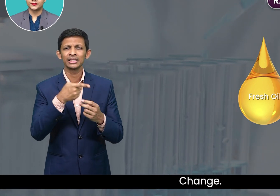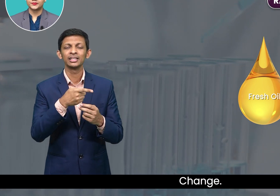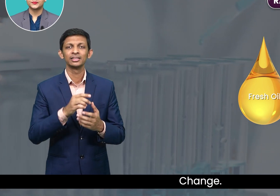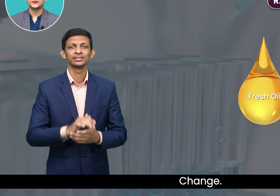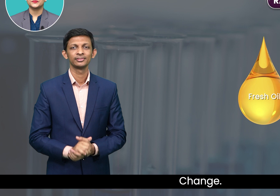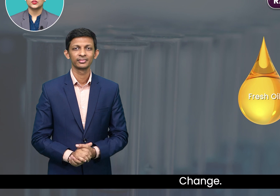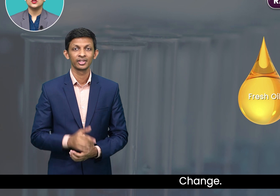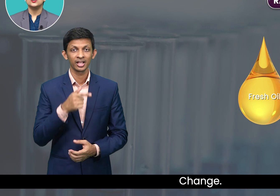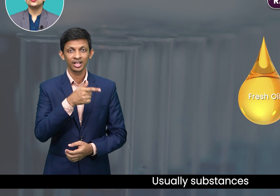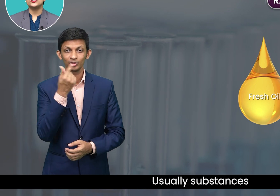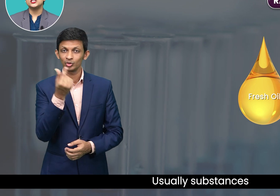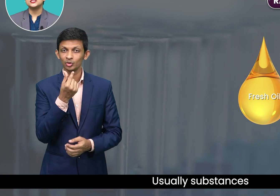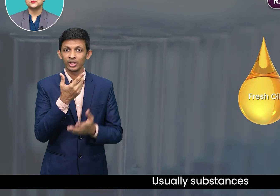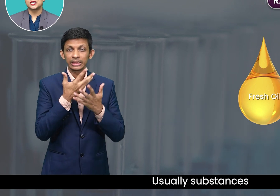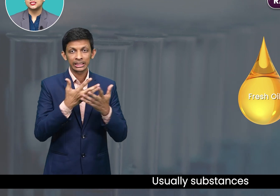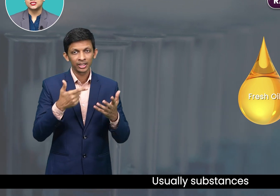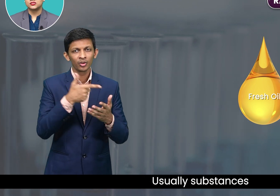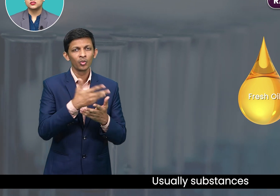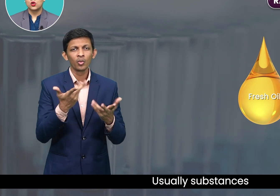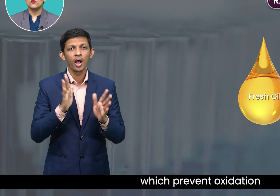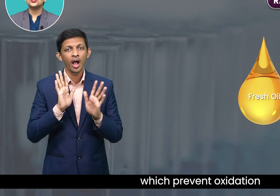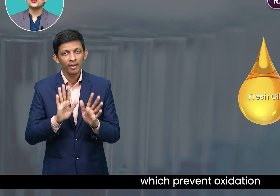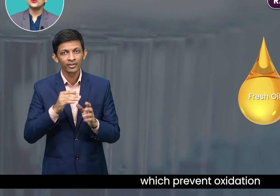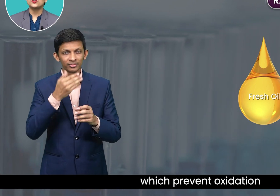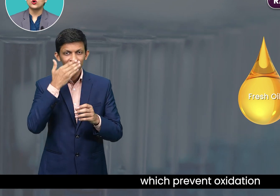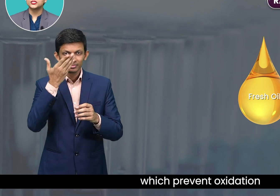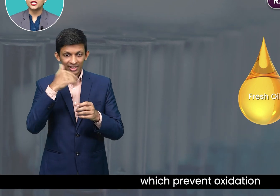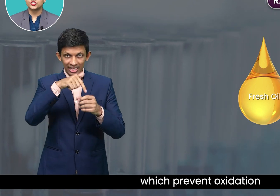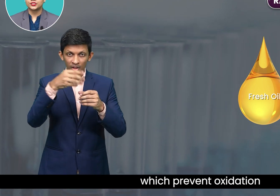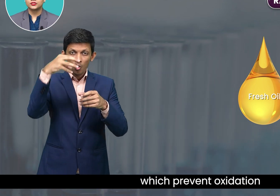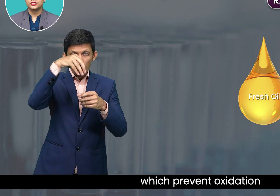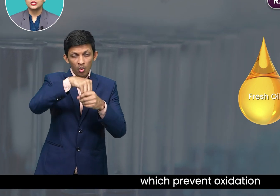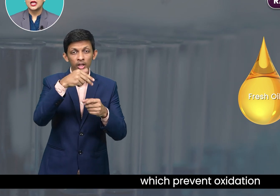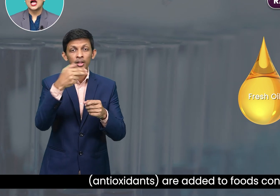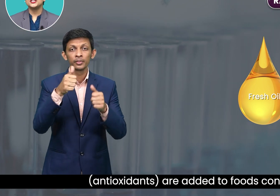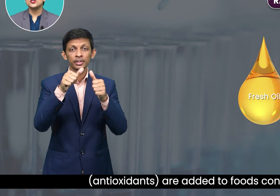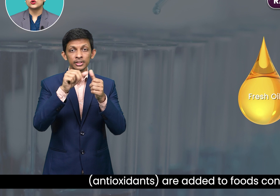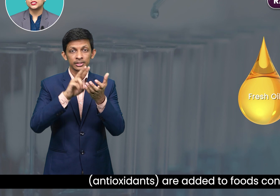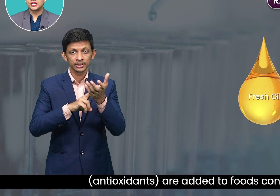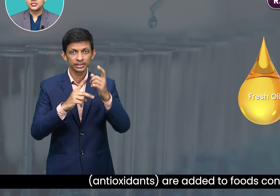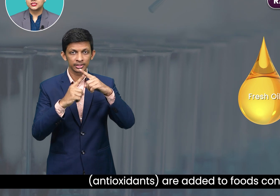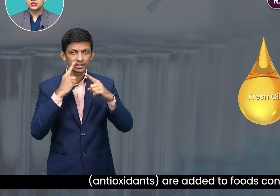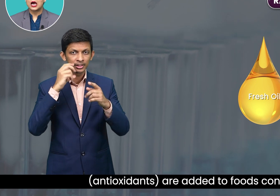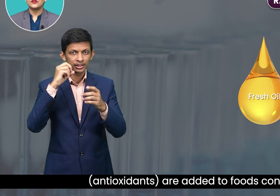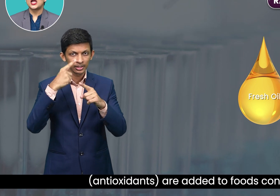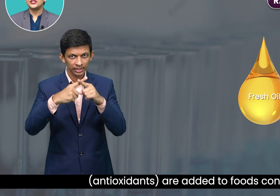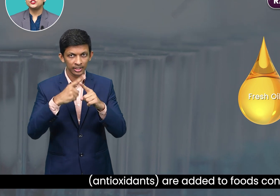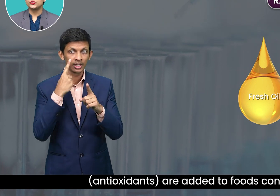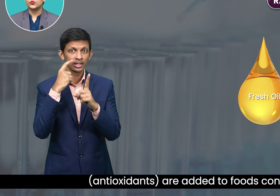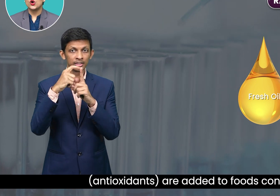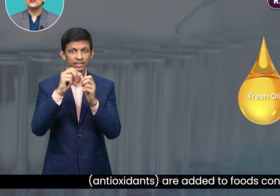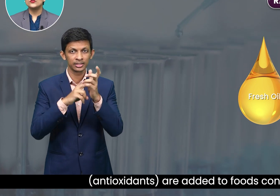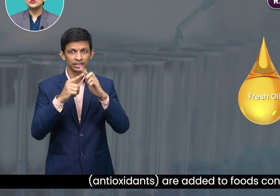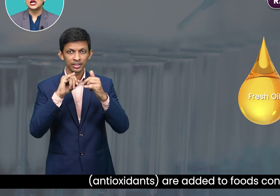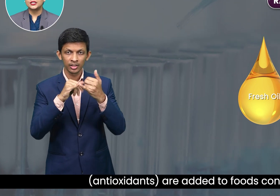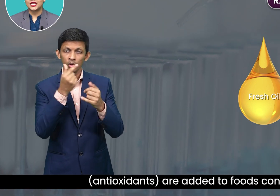change. Usually substances which prevent oxidation, antioxidants, are added